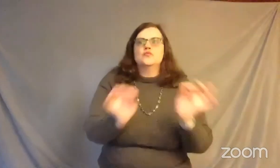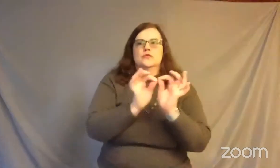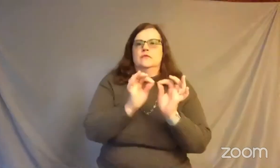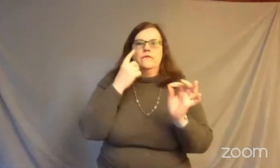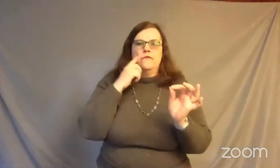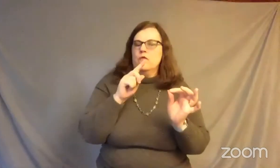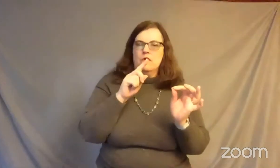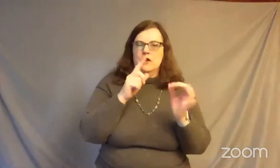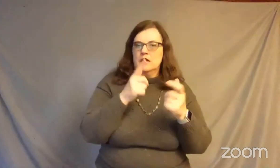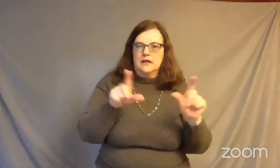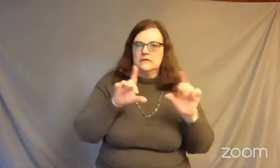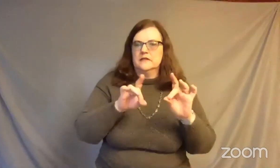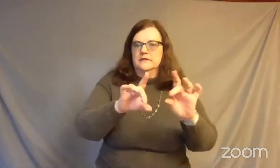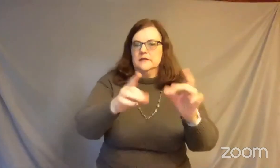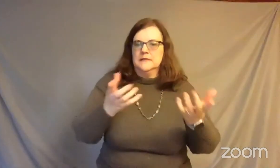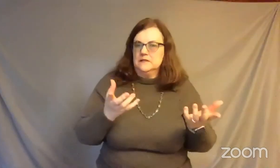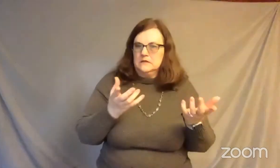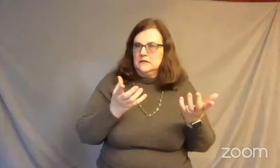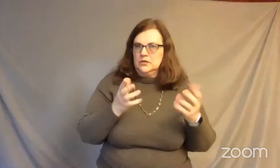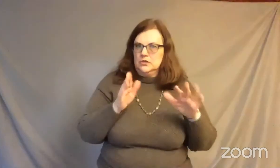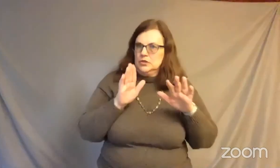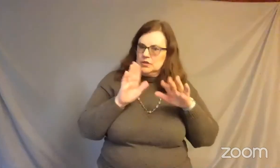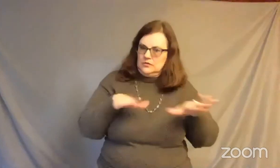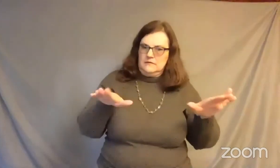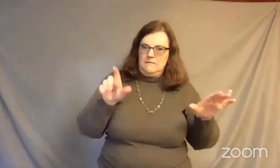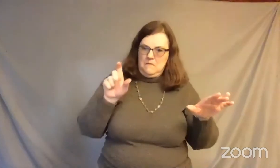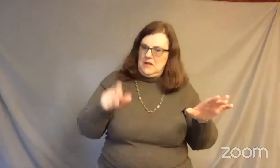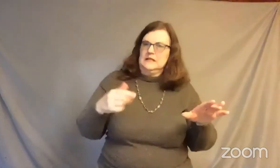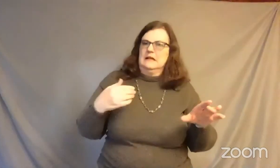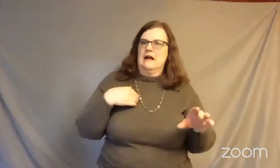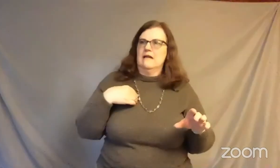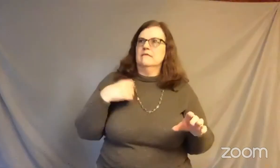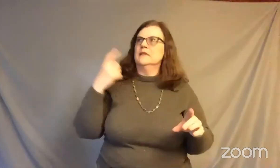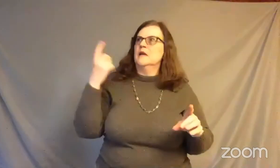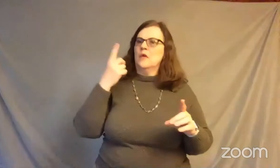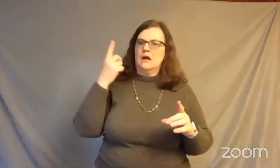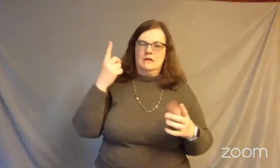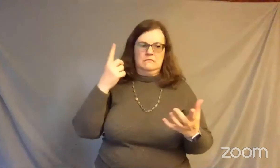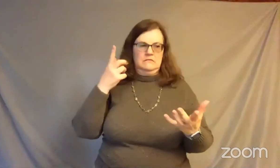And of course, interaction is critical for language acquisition. Children